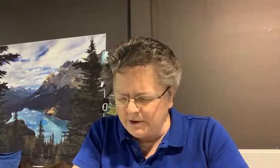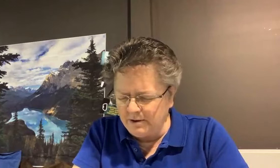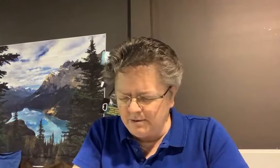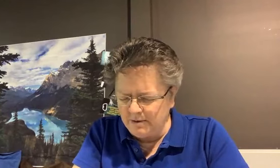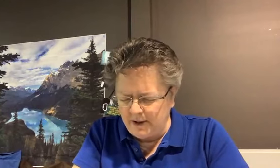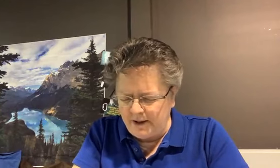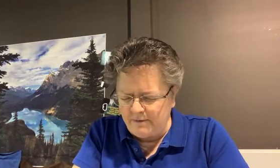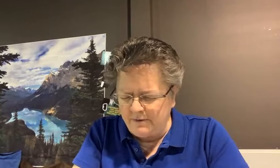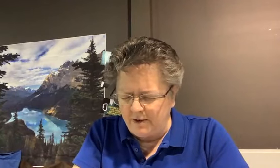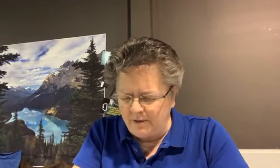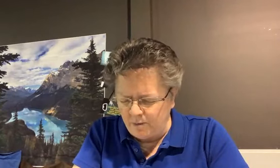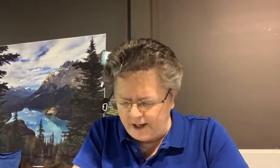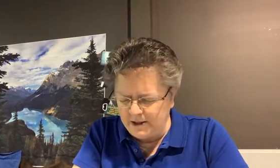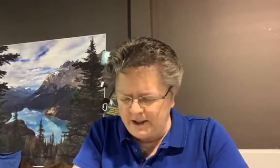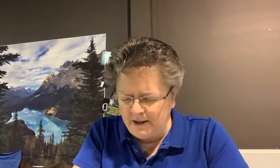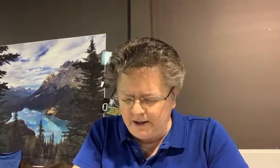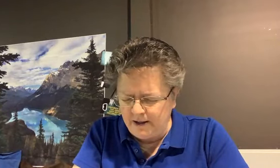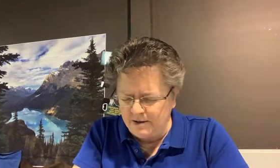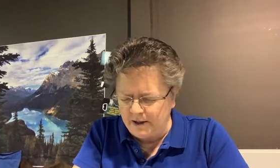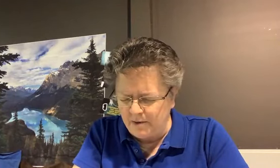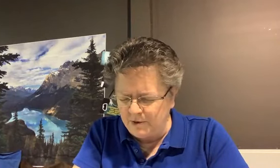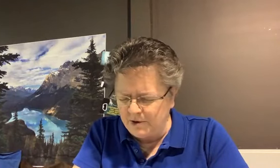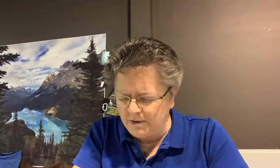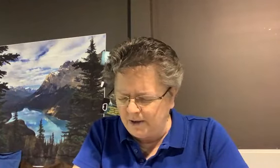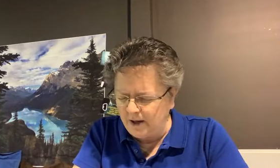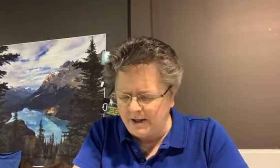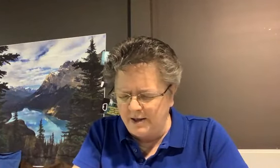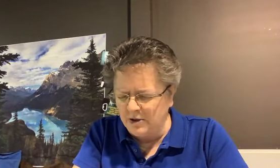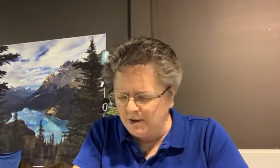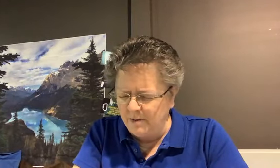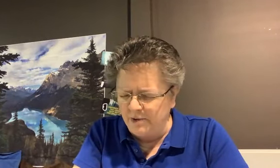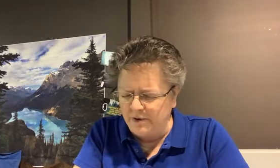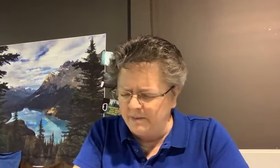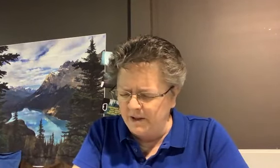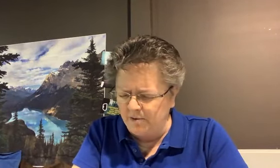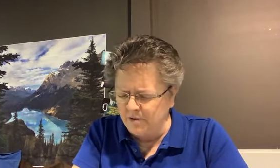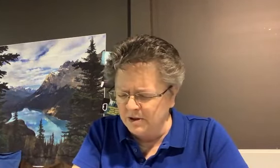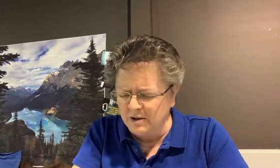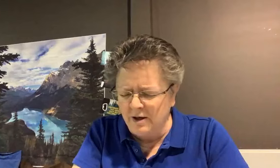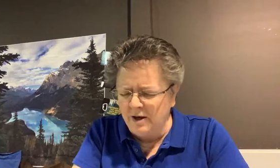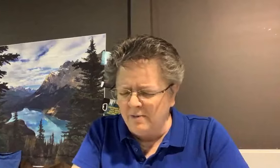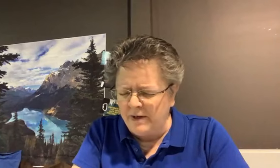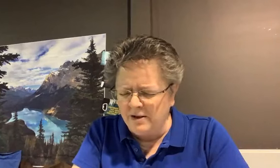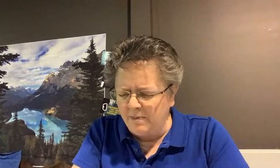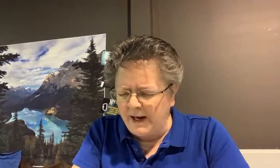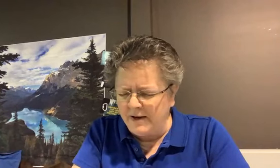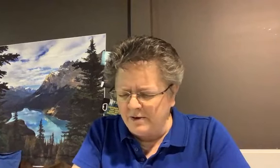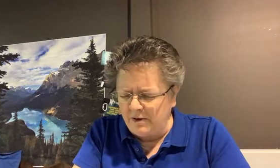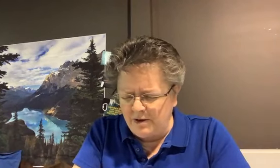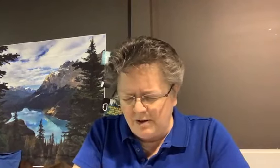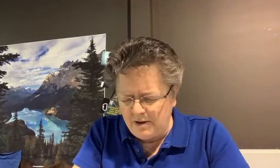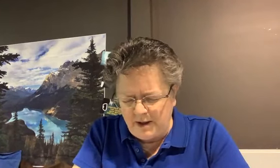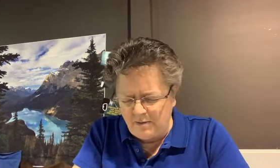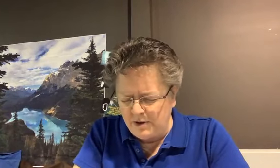Crystal and for Randy as they're pursuing radiation and chemotherapy. Lord, just make their path clear, and we just